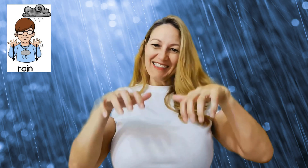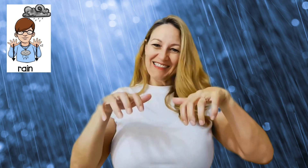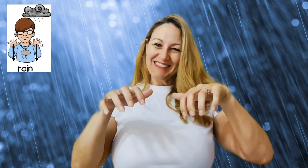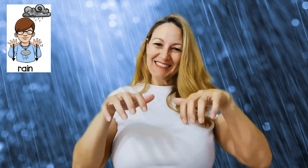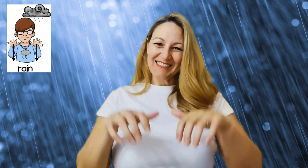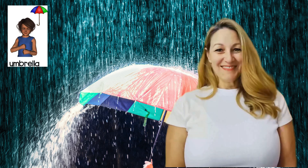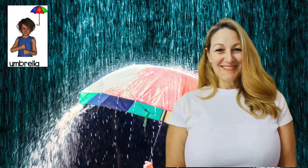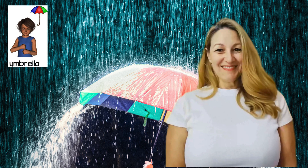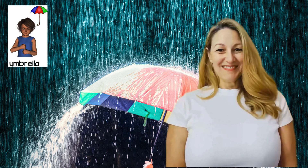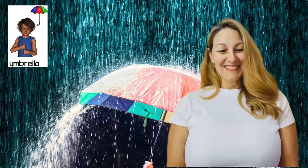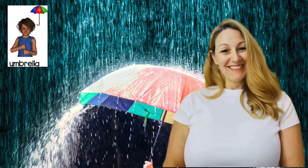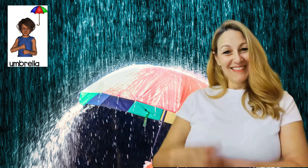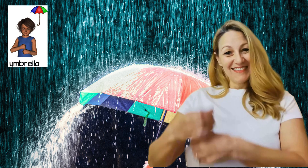Rain.